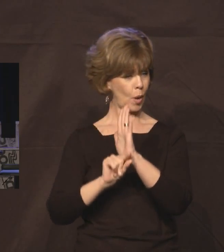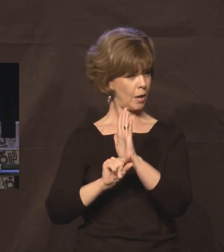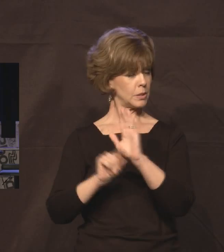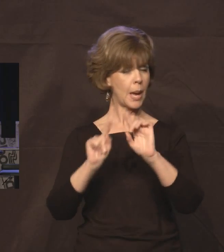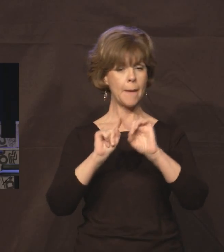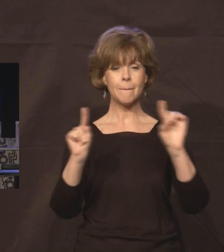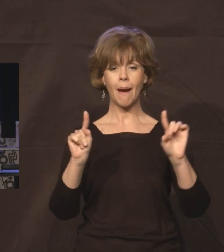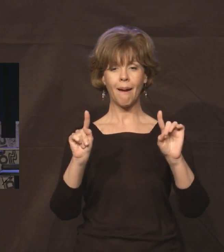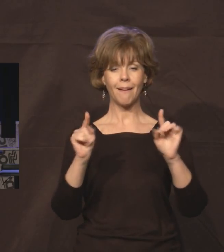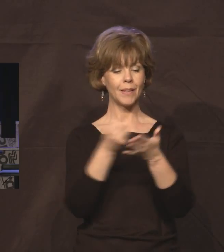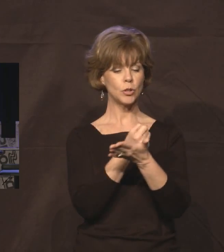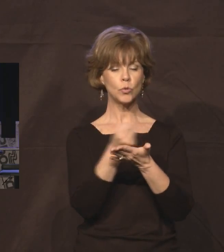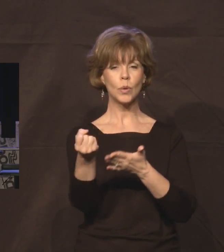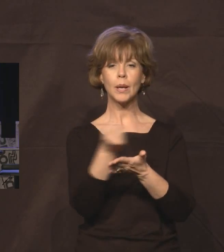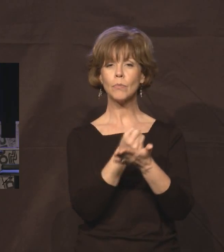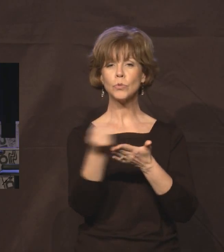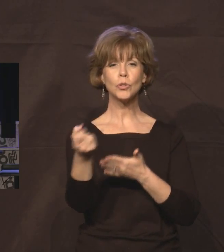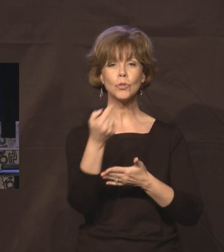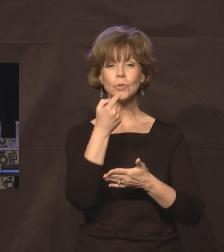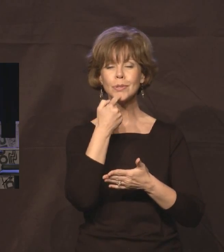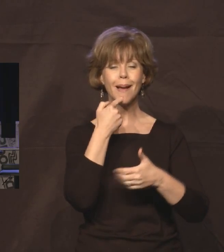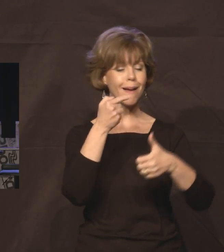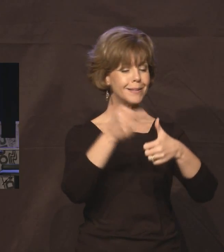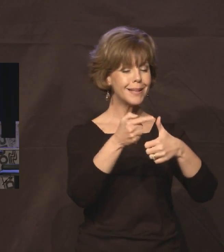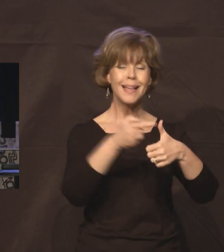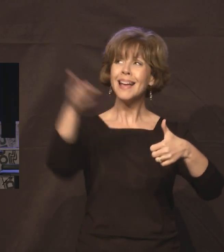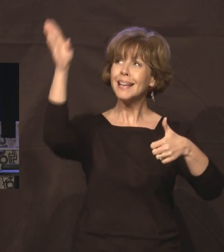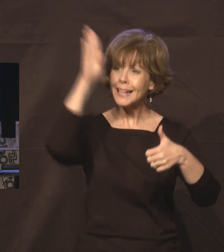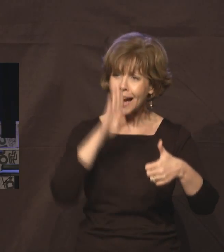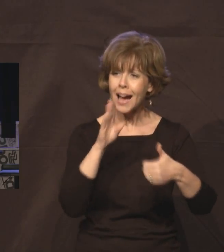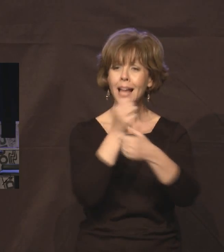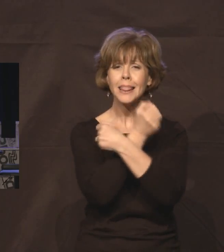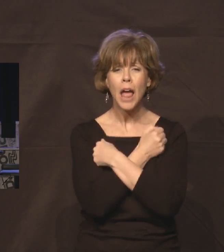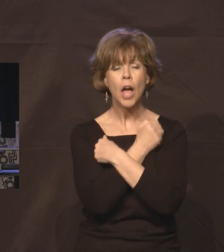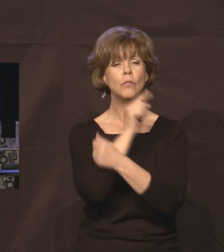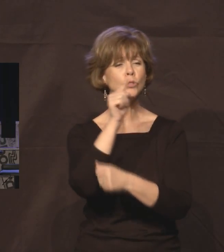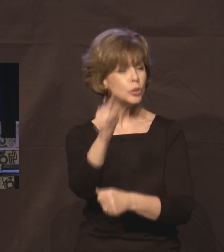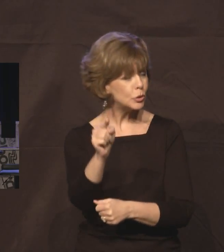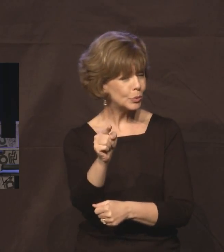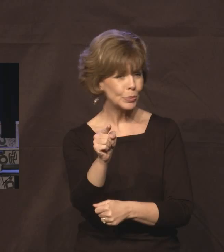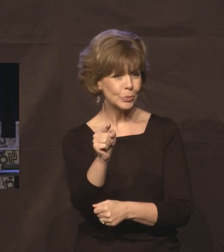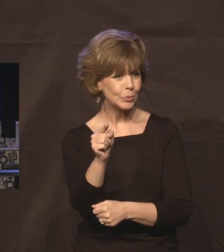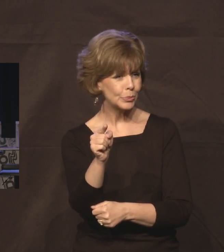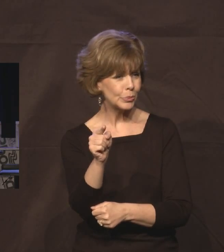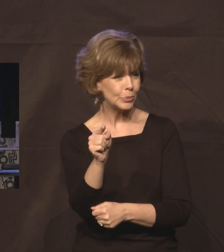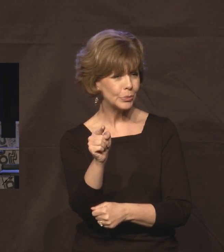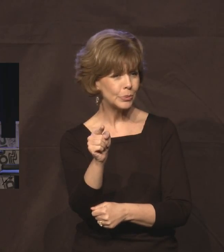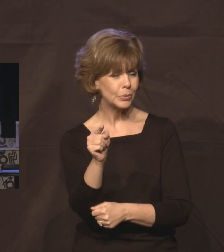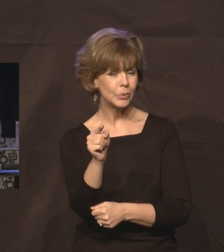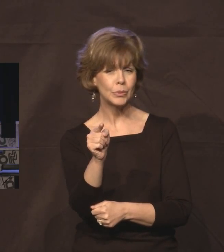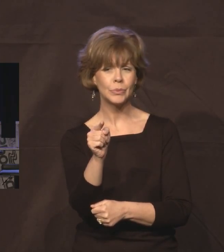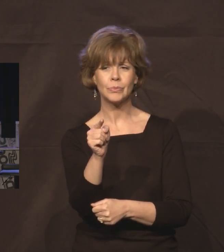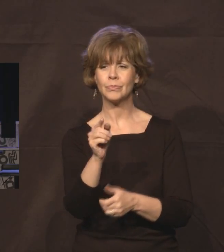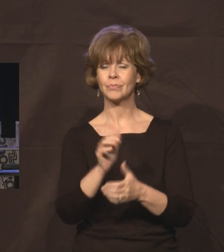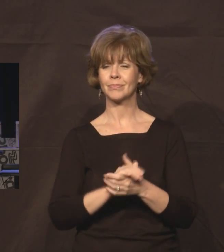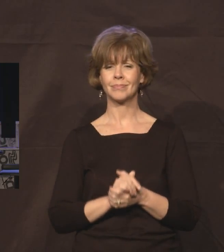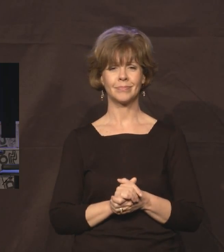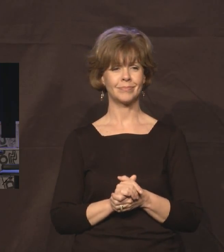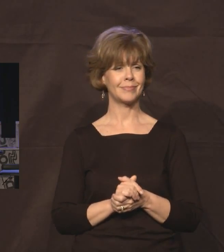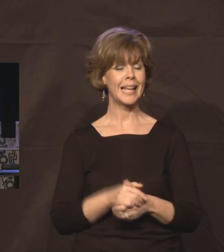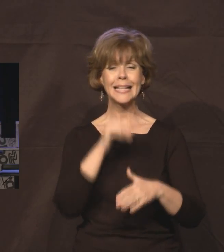You don't ever have to question it. In fact, it says it's unconditional. Like, we don't even understand what that means. It means it's